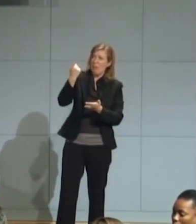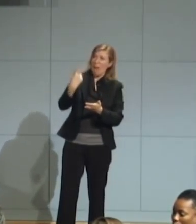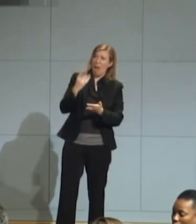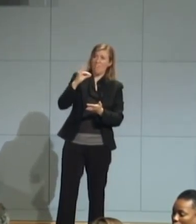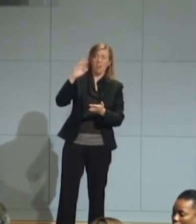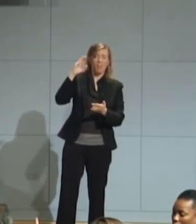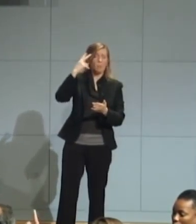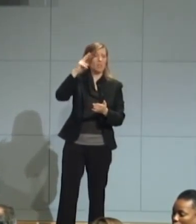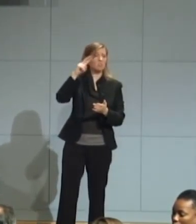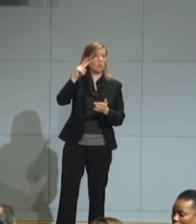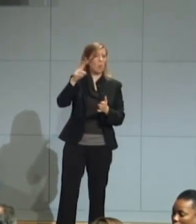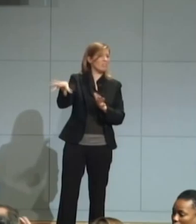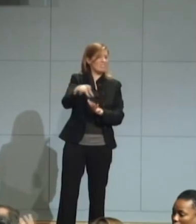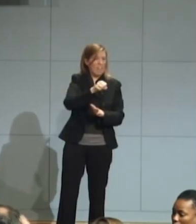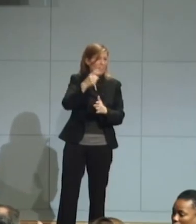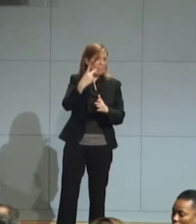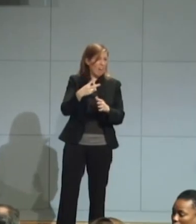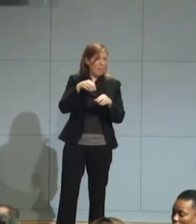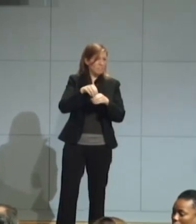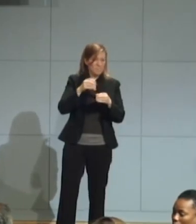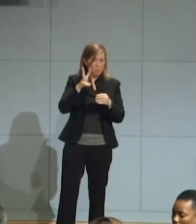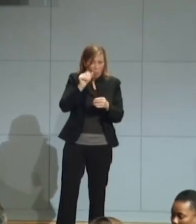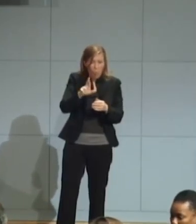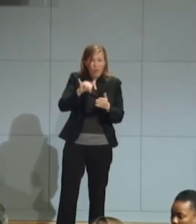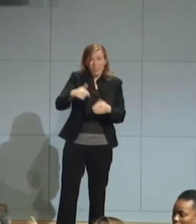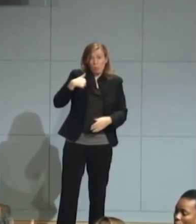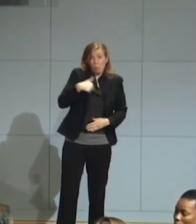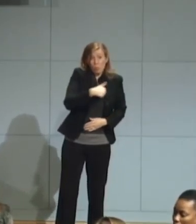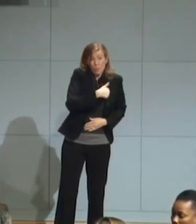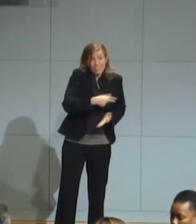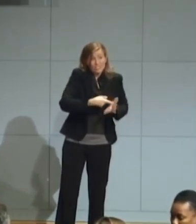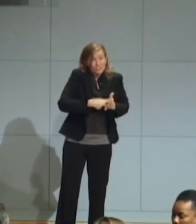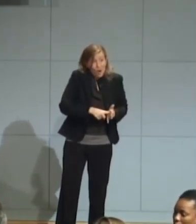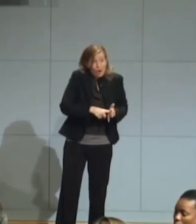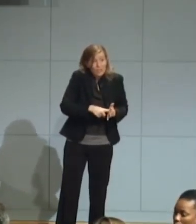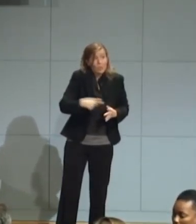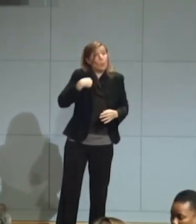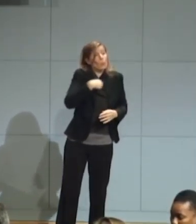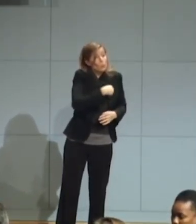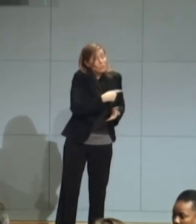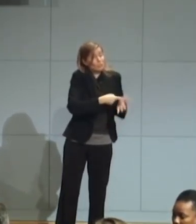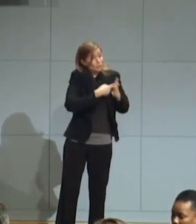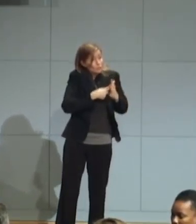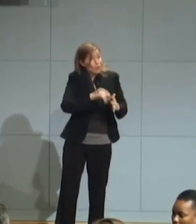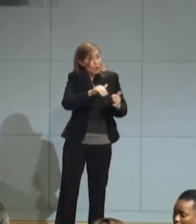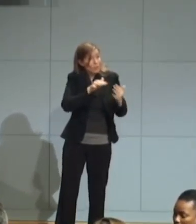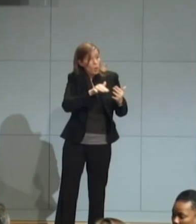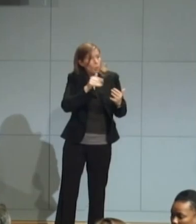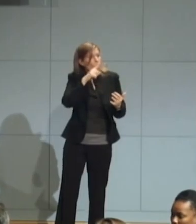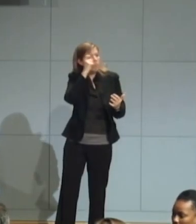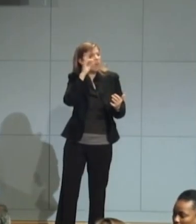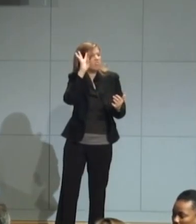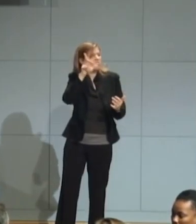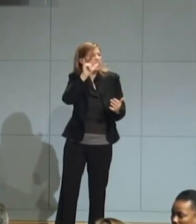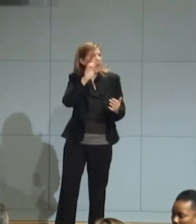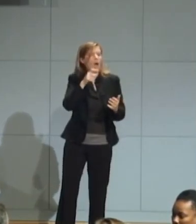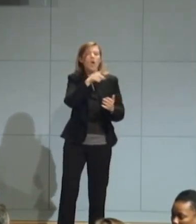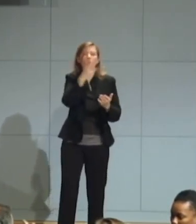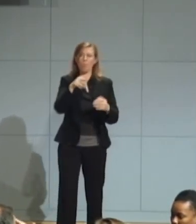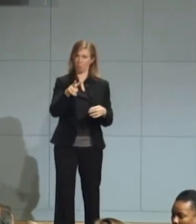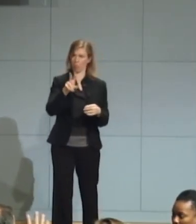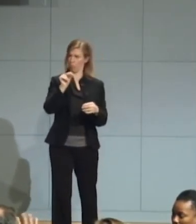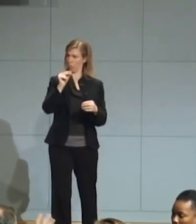presumption that they just can't cut it, and no matter what we do, they'll never be able to cut it. What kind of message do we want to send to